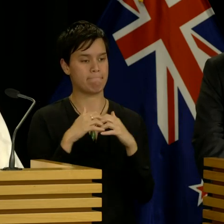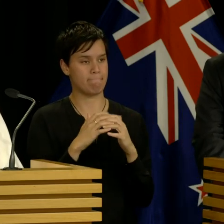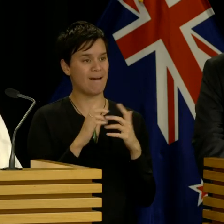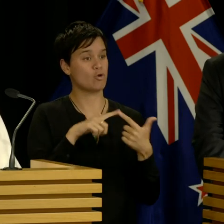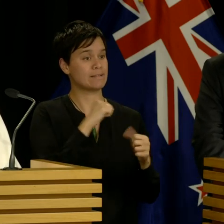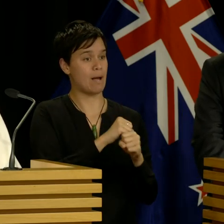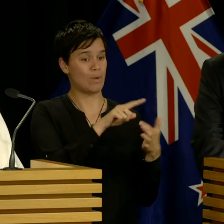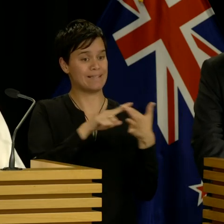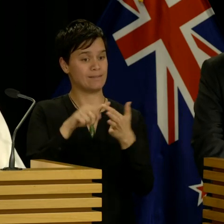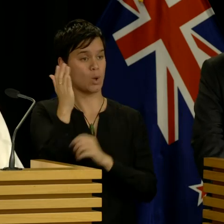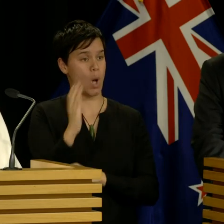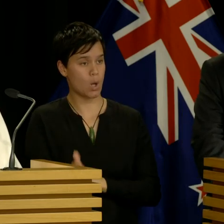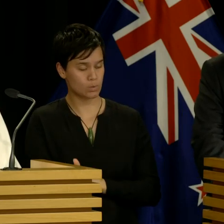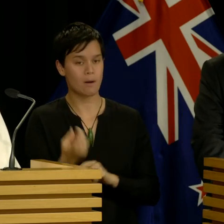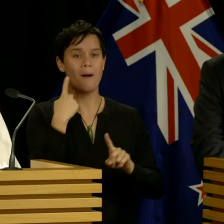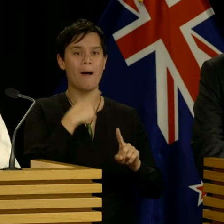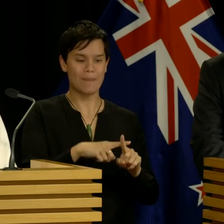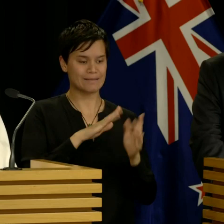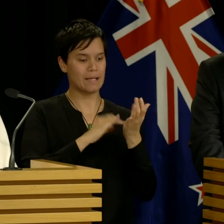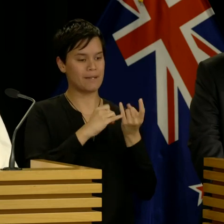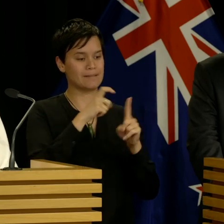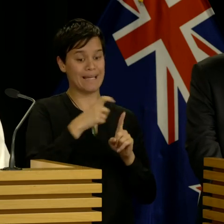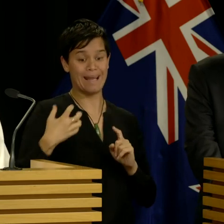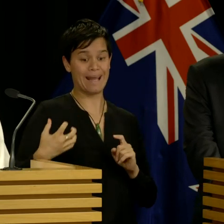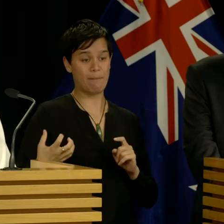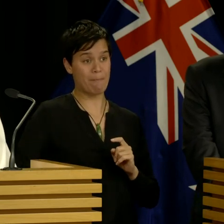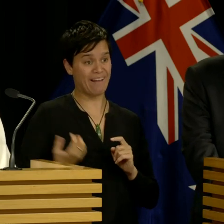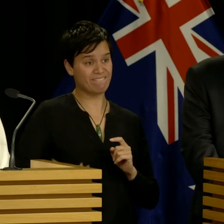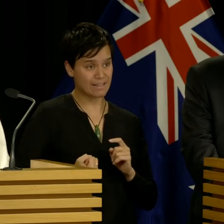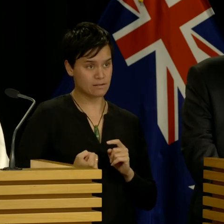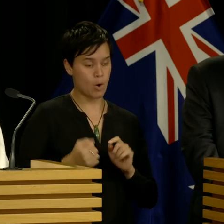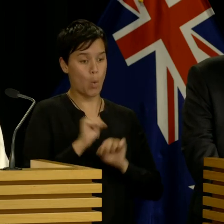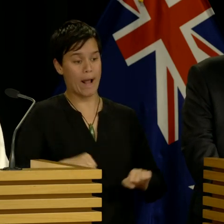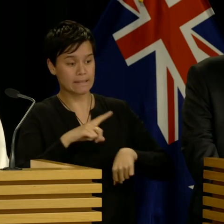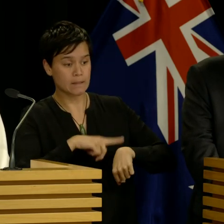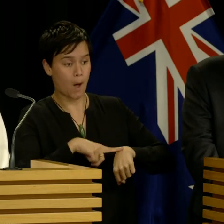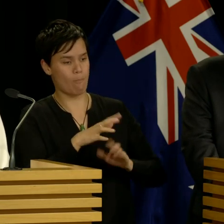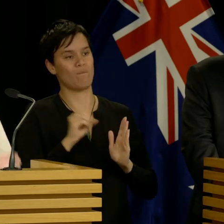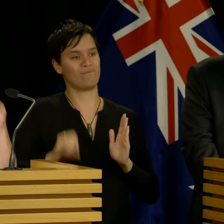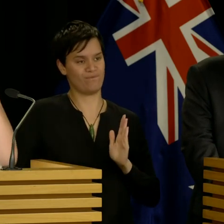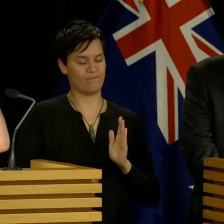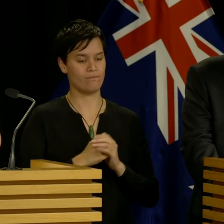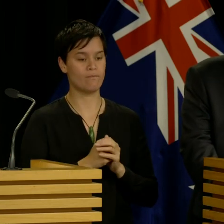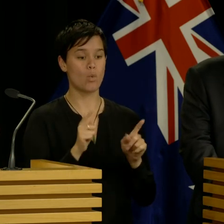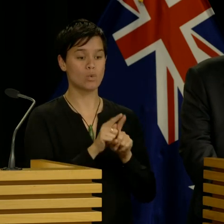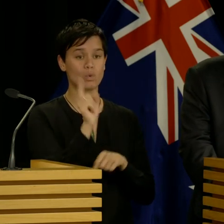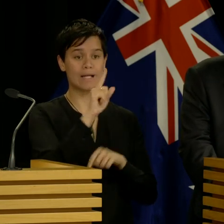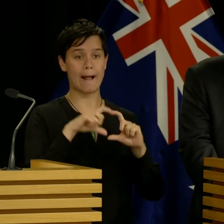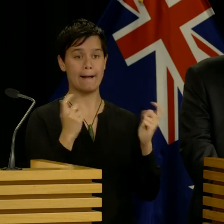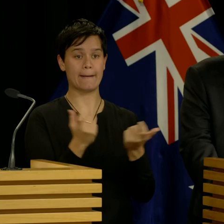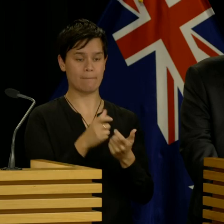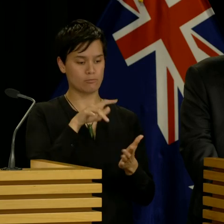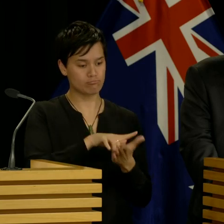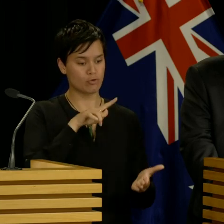today about the removal of the stand-down period. As the Prime Minister mentioned, Cabinet today approved the development of a